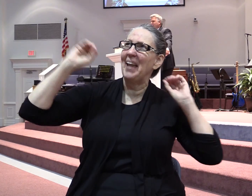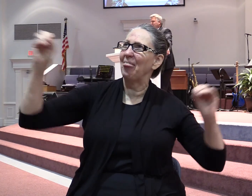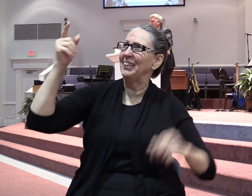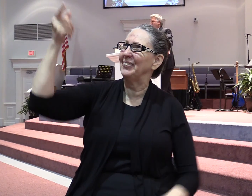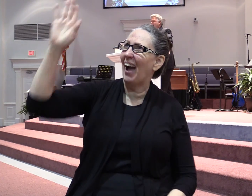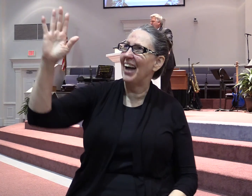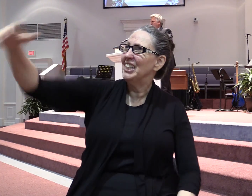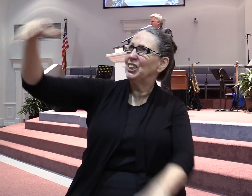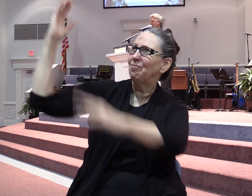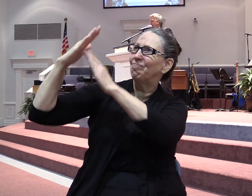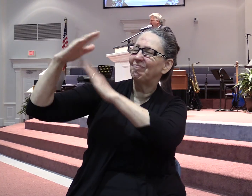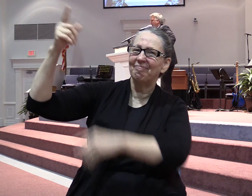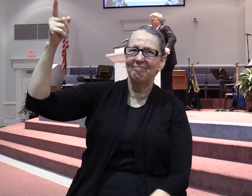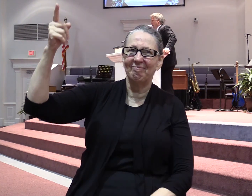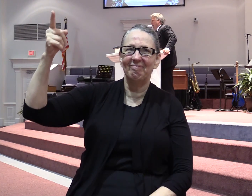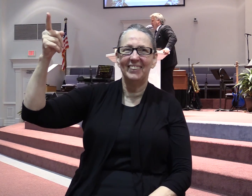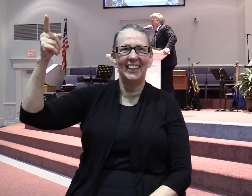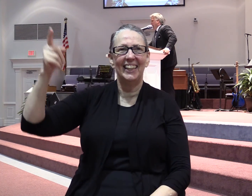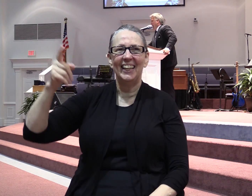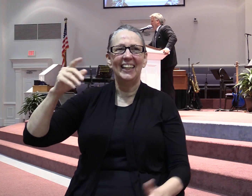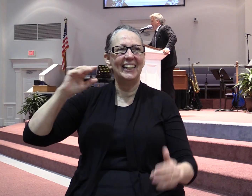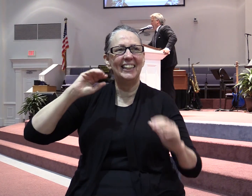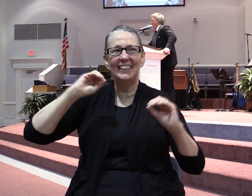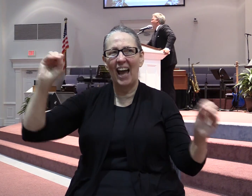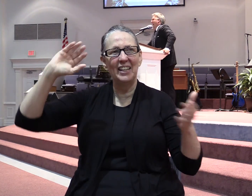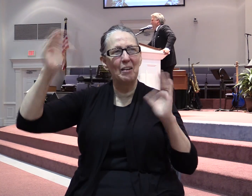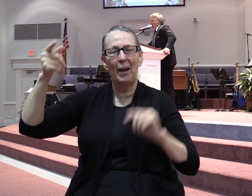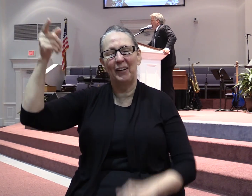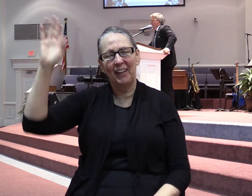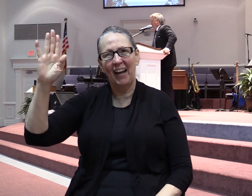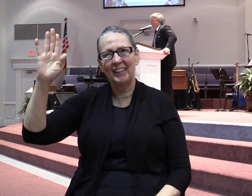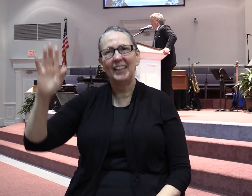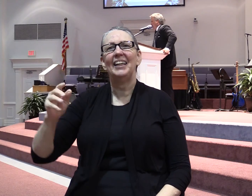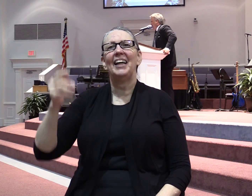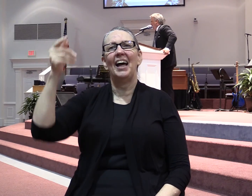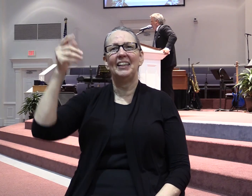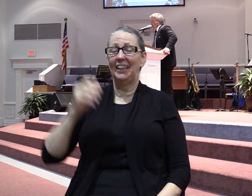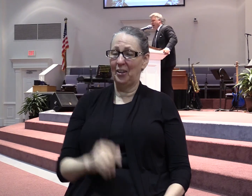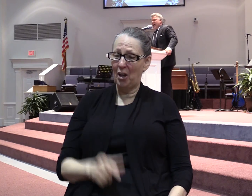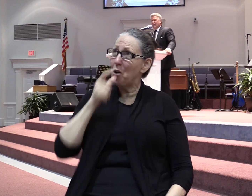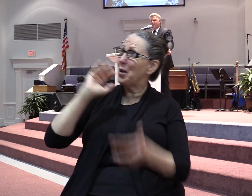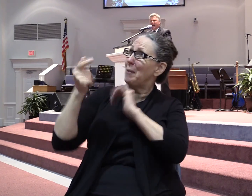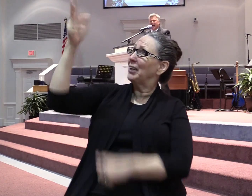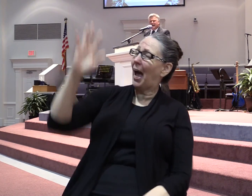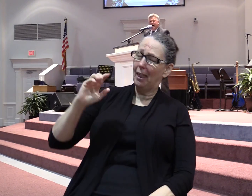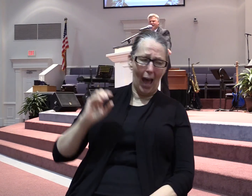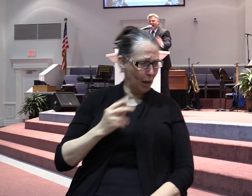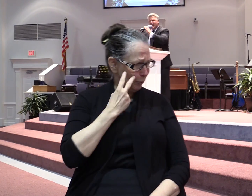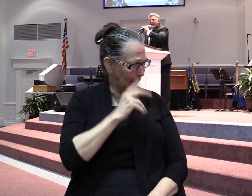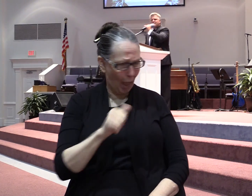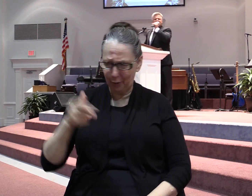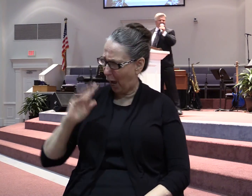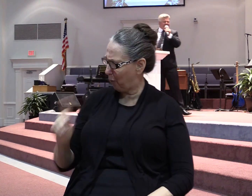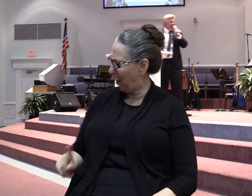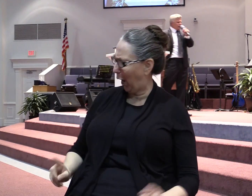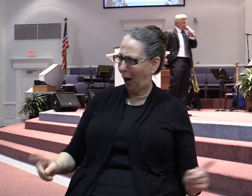it of himself, I am God and there is none like me. I am God and there is none else. You know what I like about that?